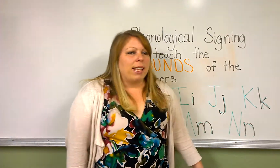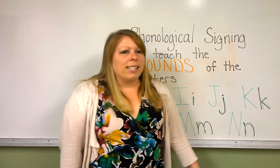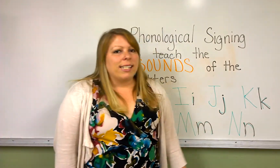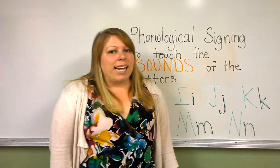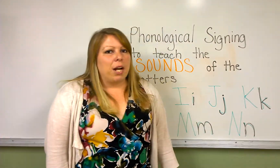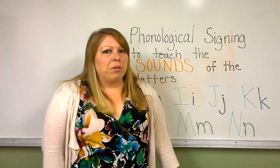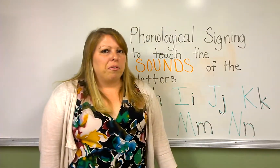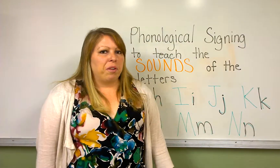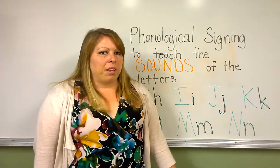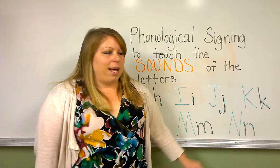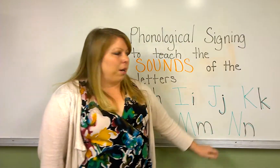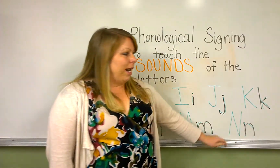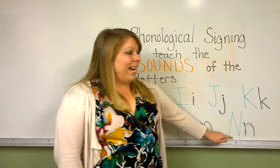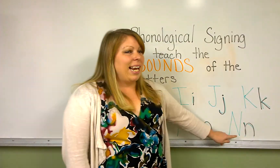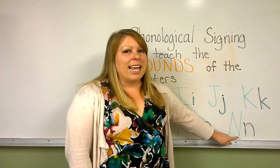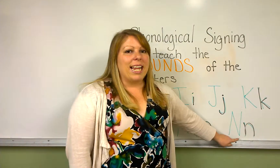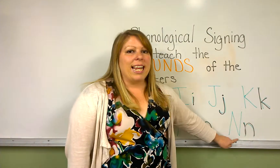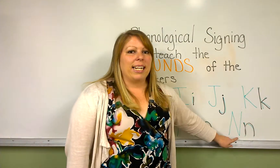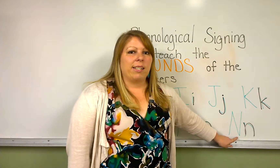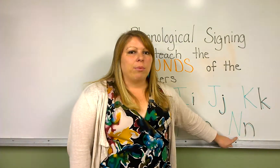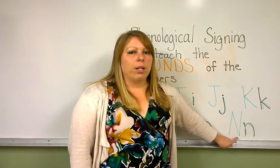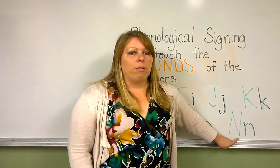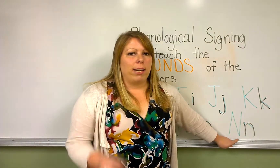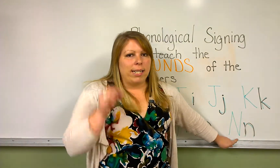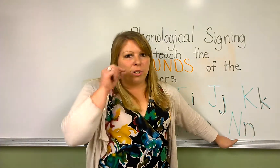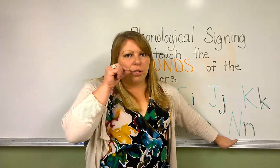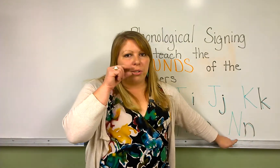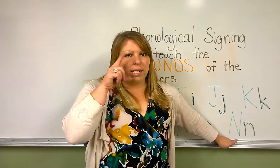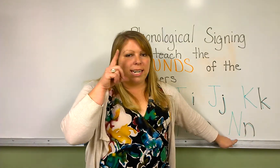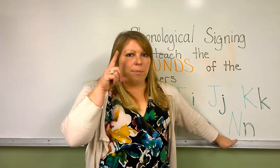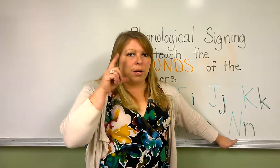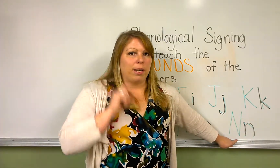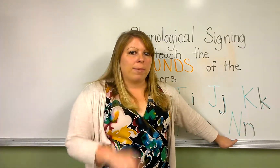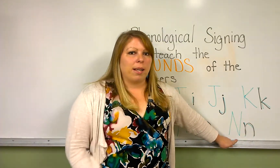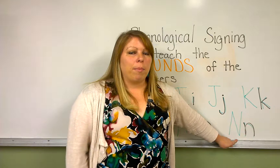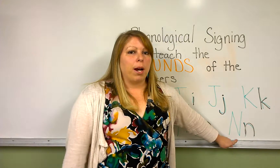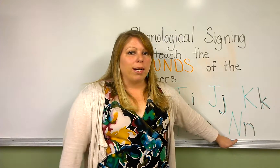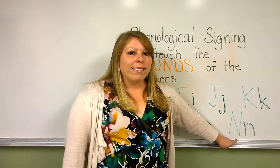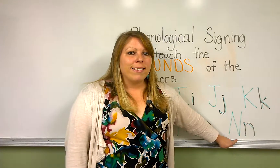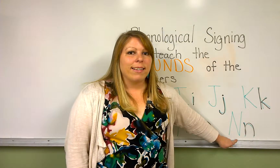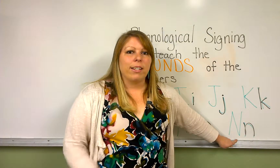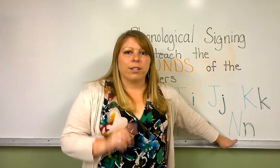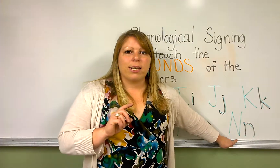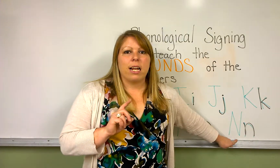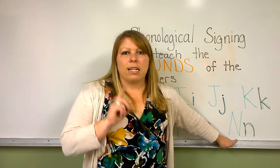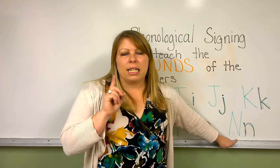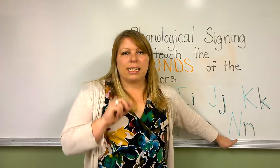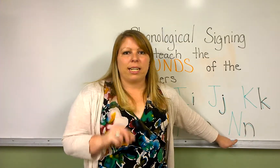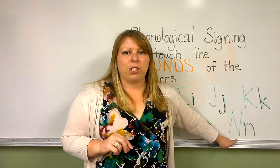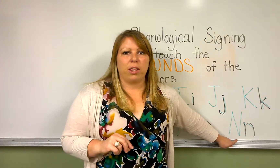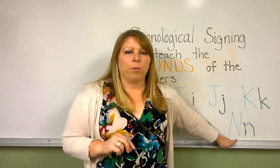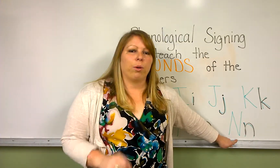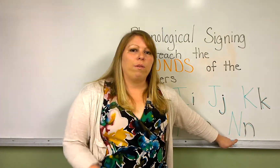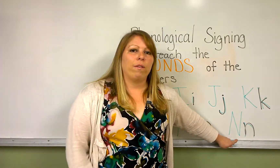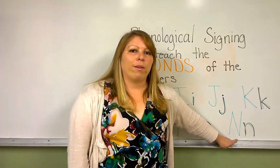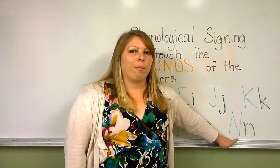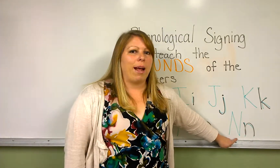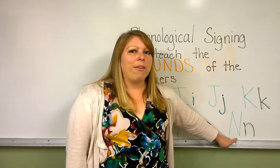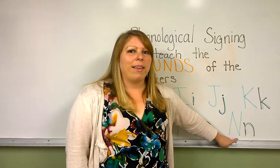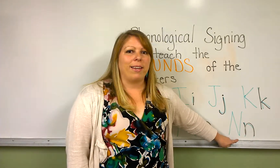the sound for the letter N, it's important when we teach children to keep their lips apart. Your tongue is touching the roof of your mouth, and you